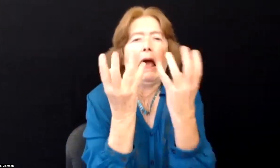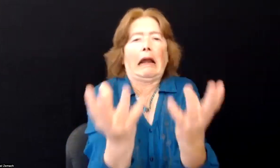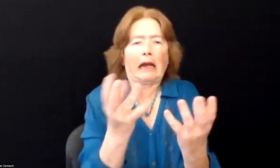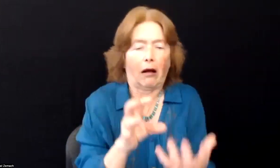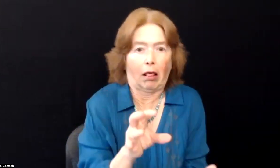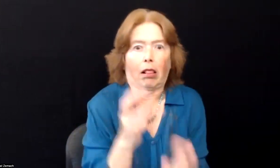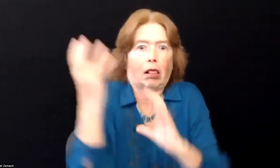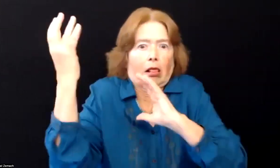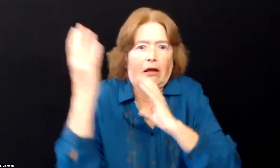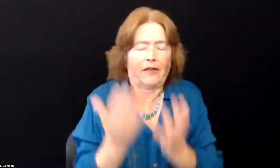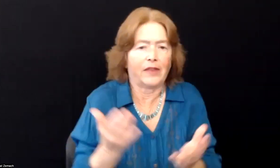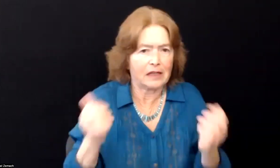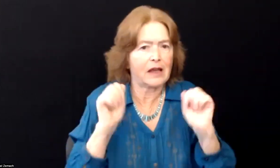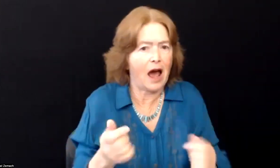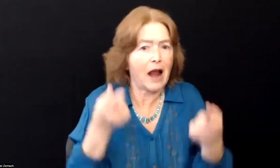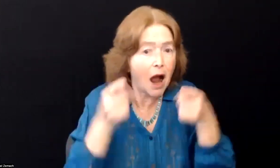So there's a lot of